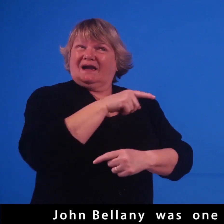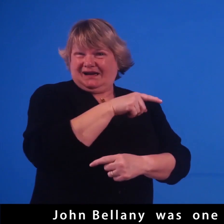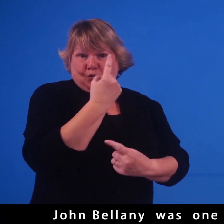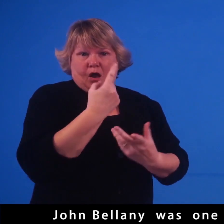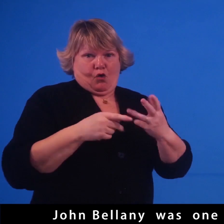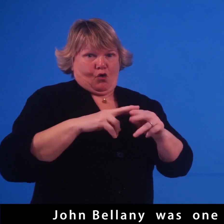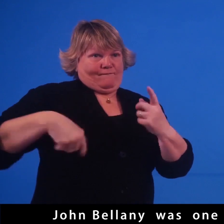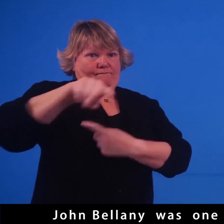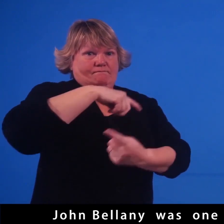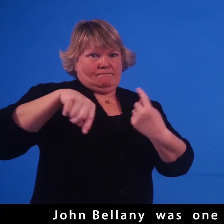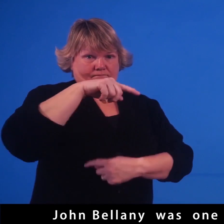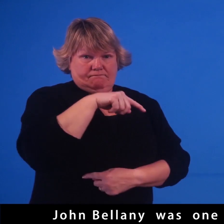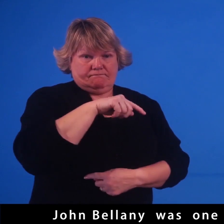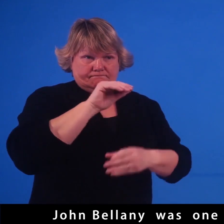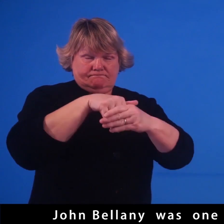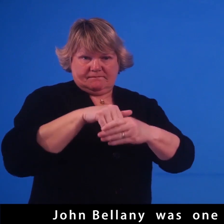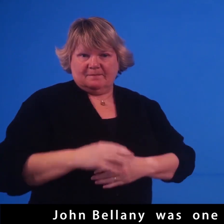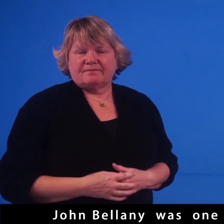centuries.